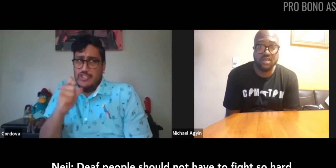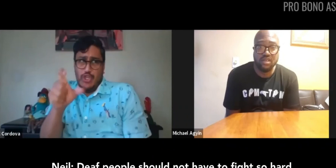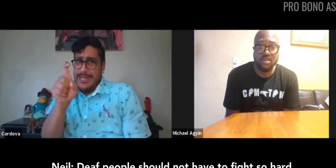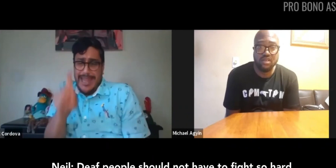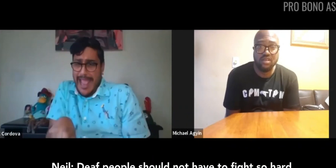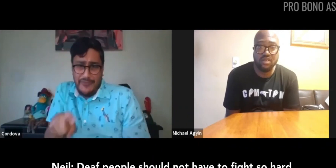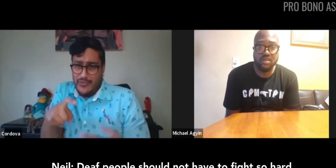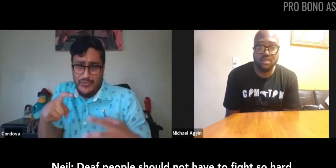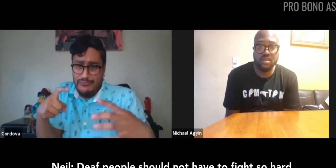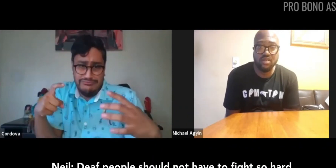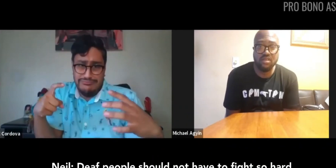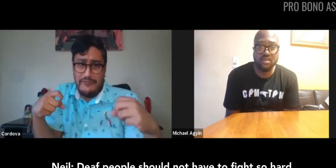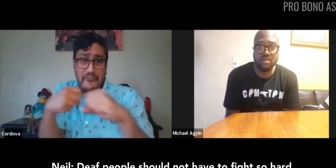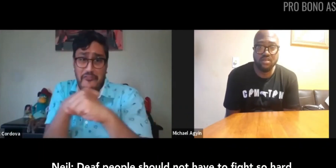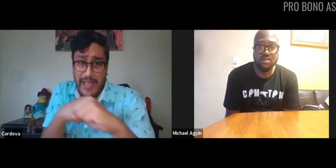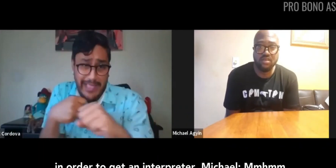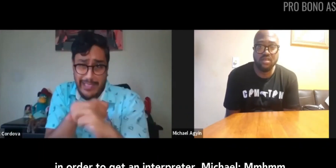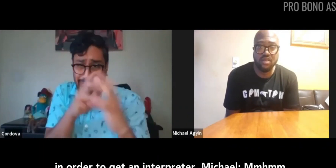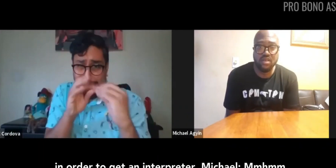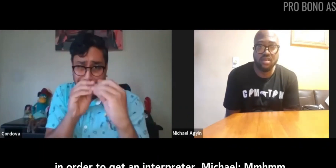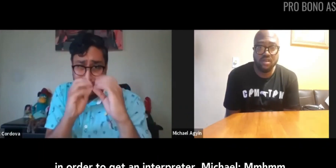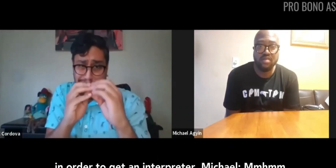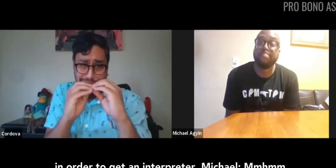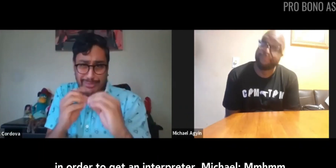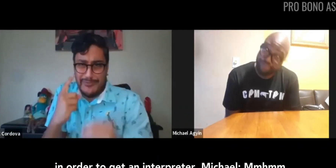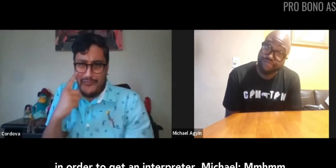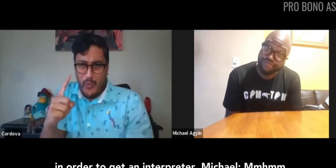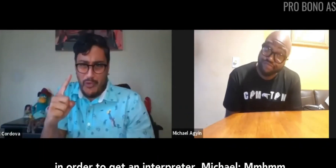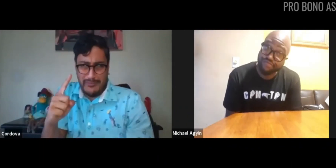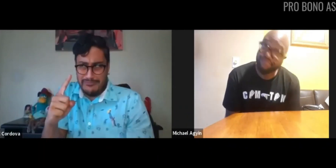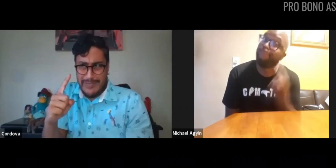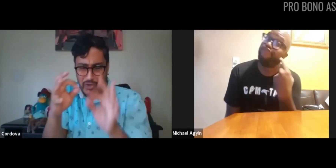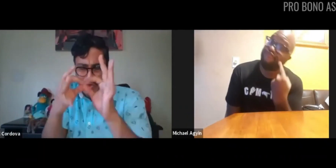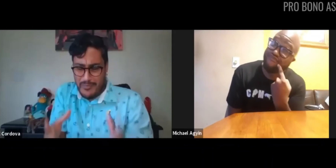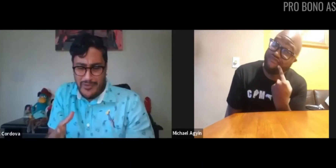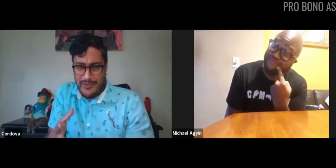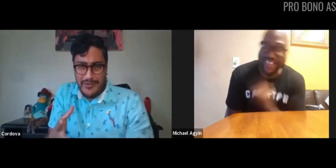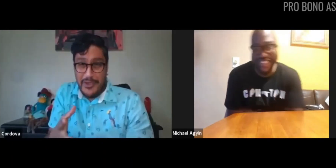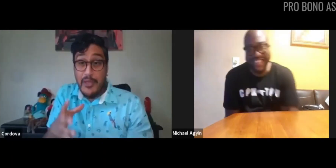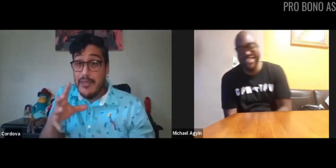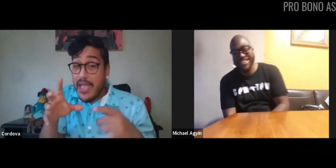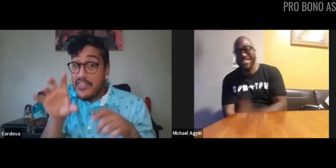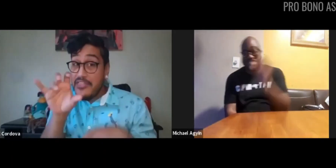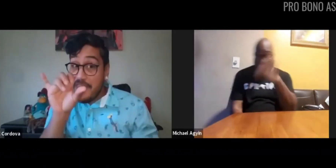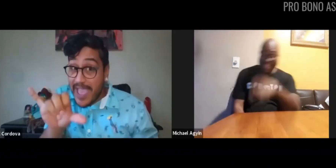to fight so hard in order to get an interpreter. Mm-hmm.